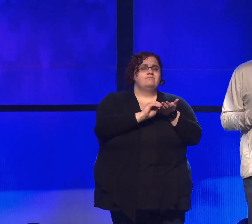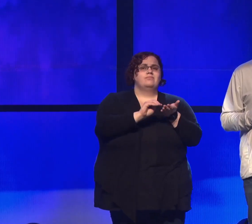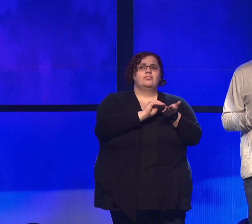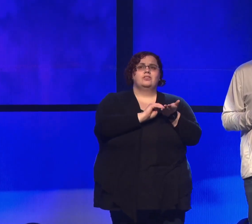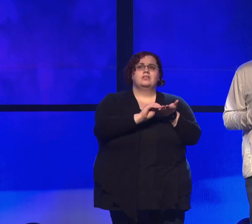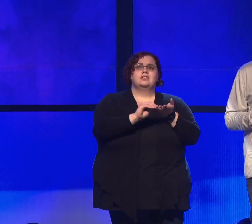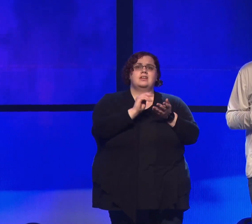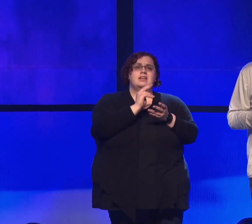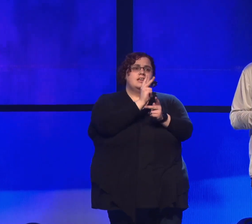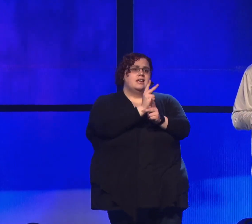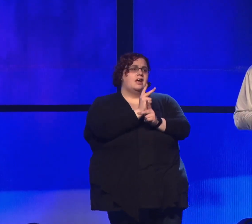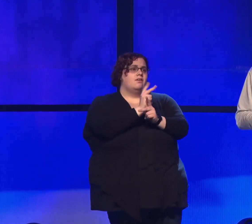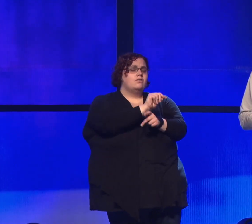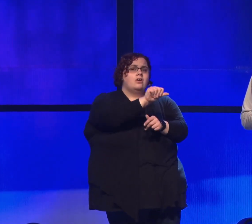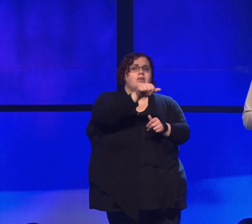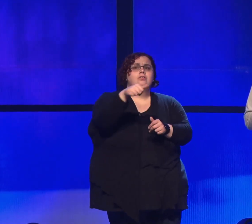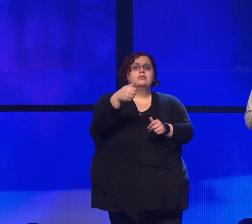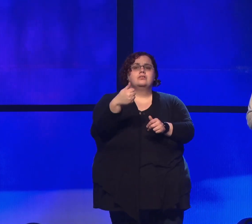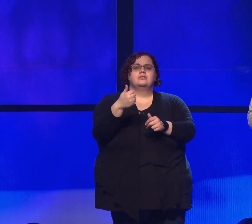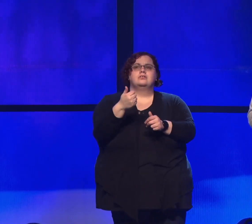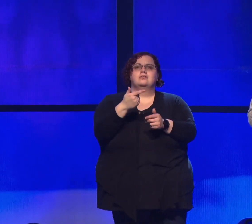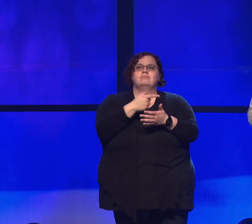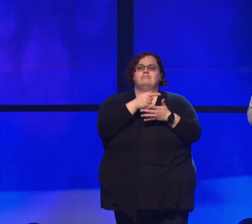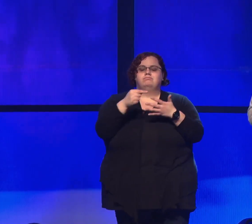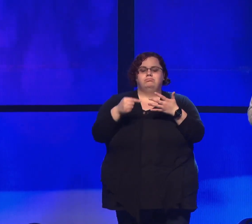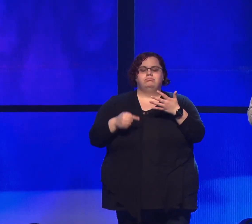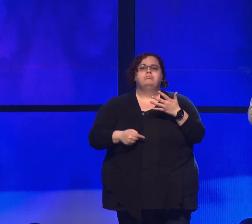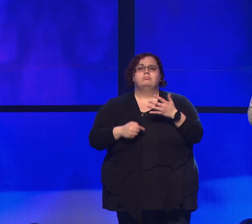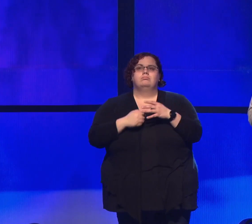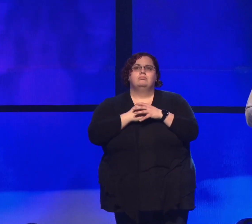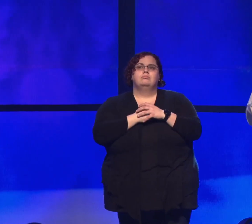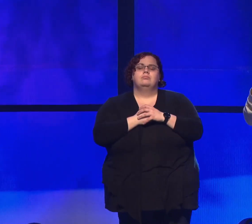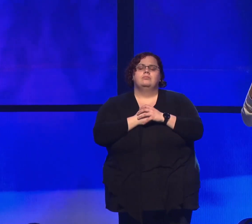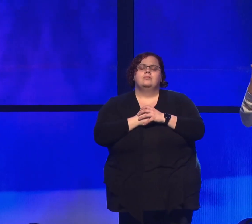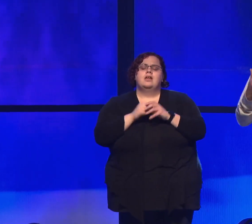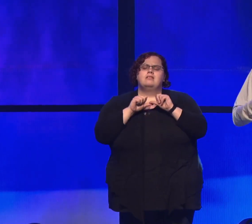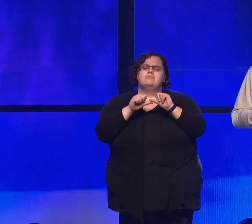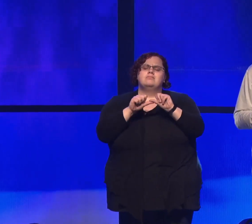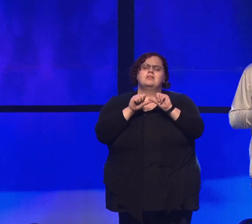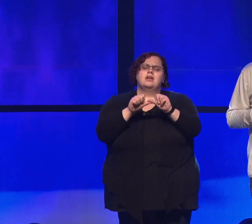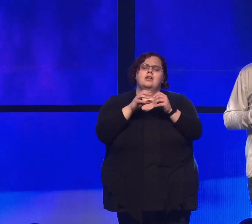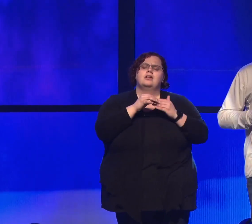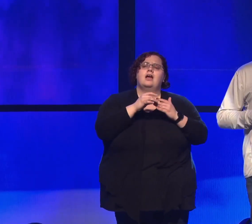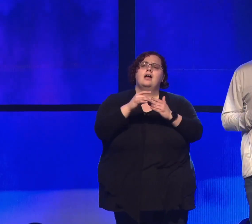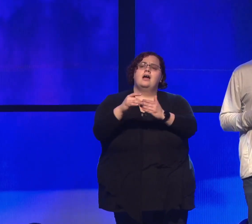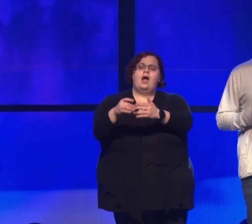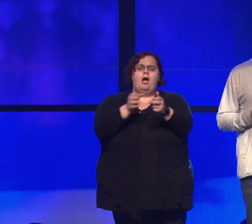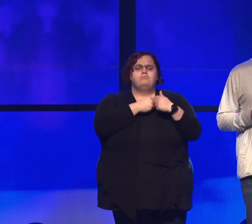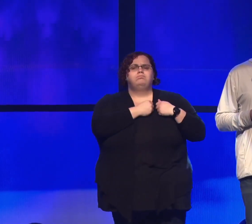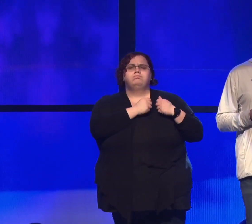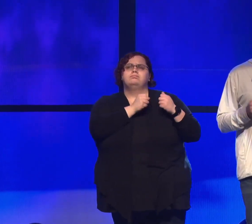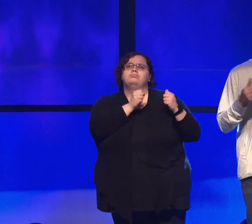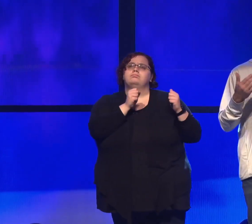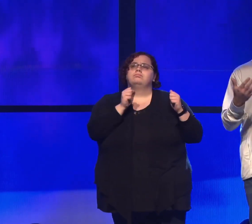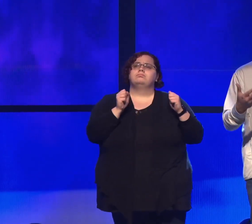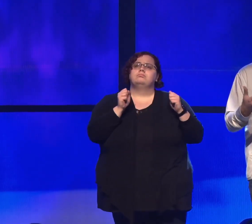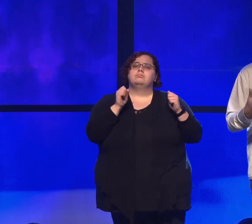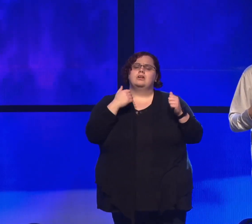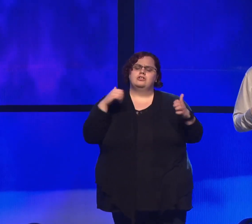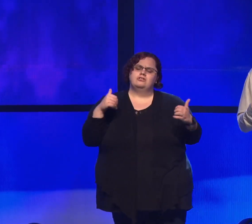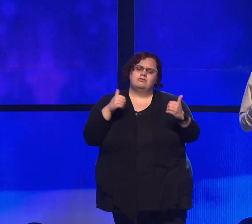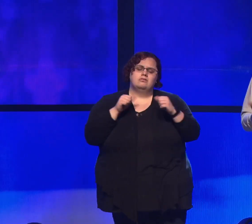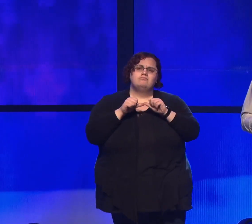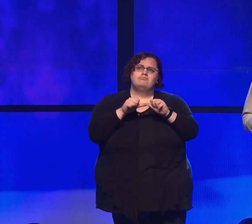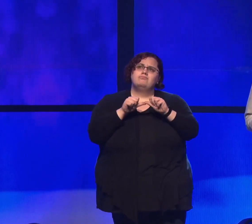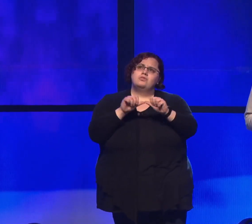and care for the other and the least of these. Continue to guide and open our hearts. Continue to challenge